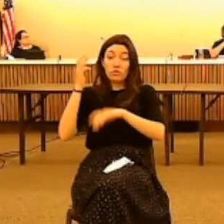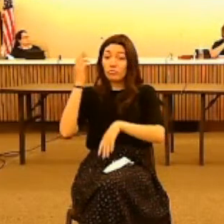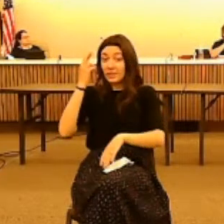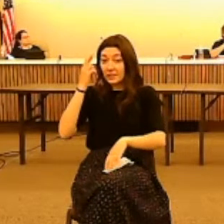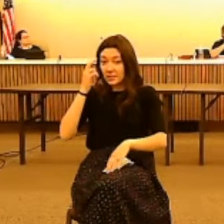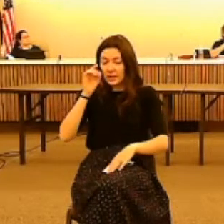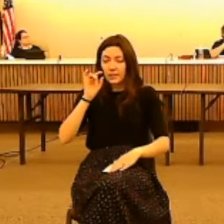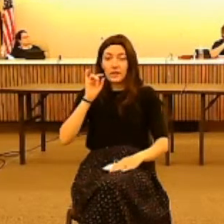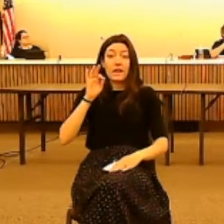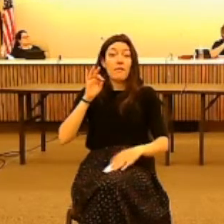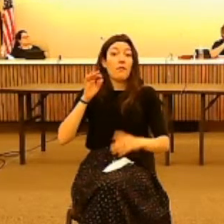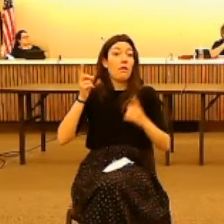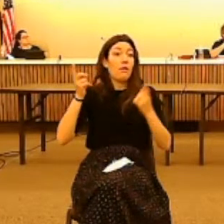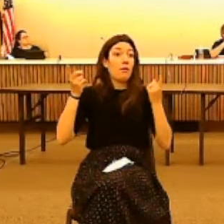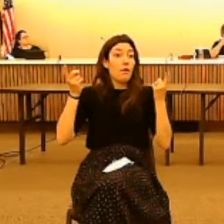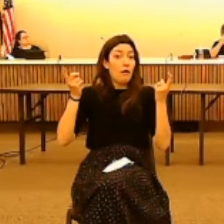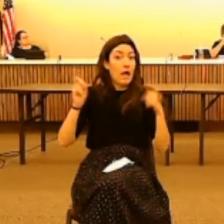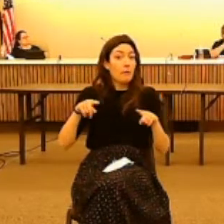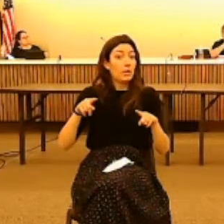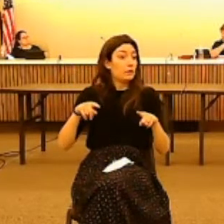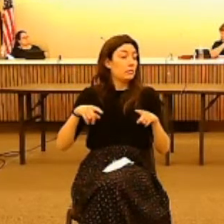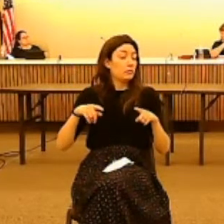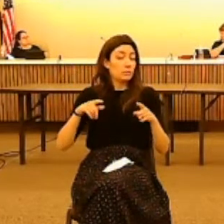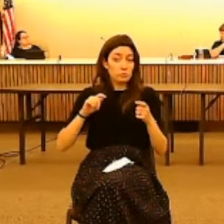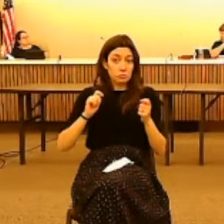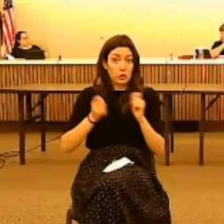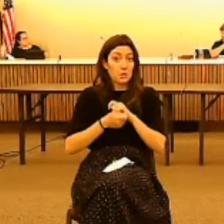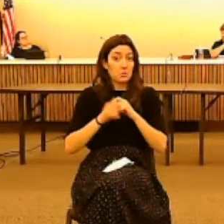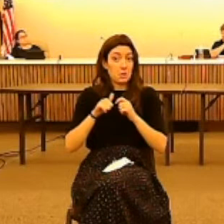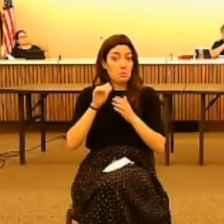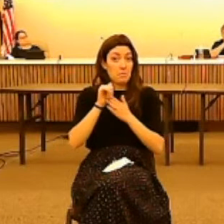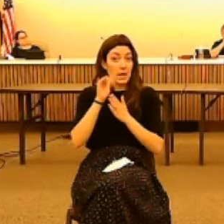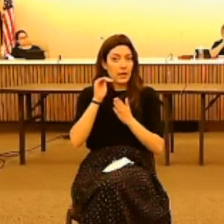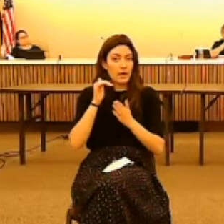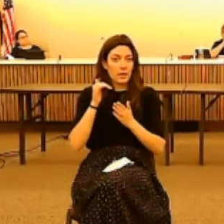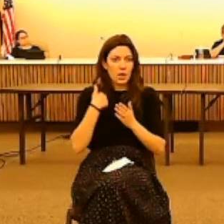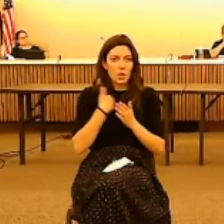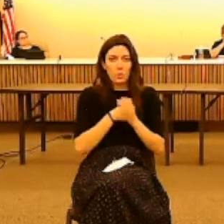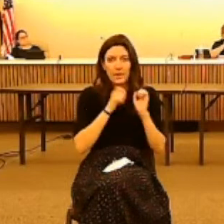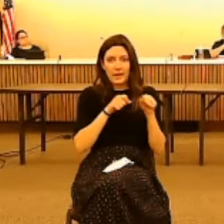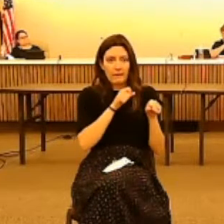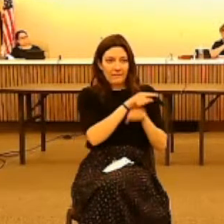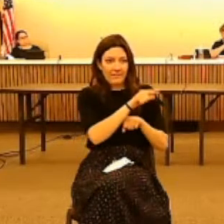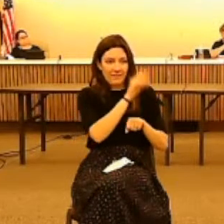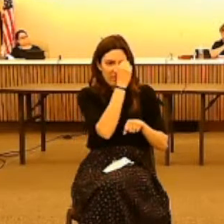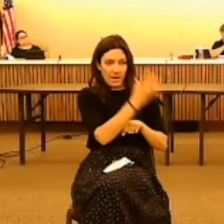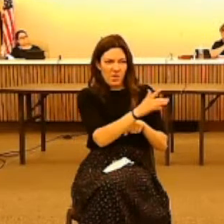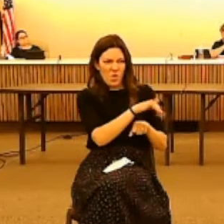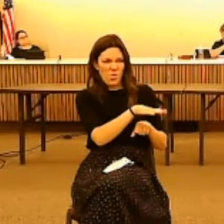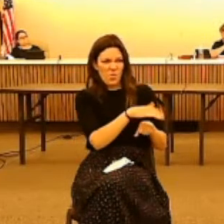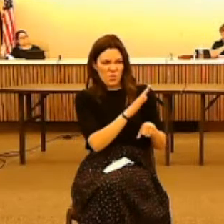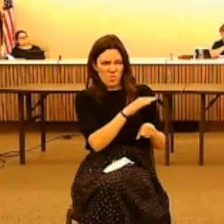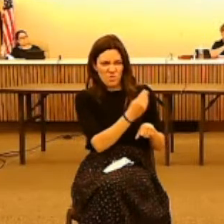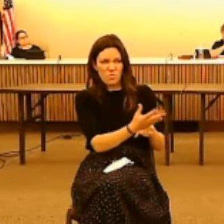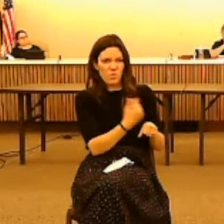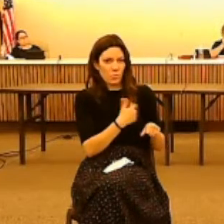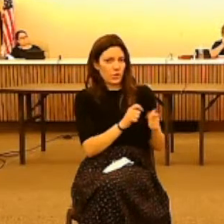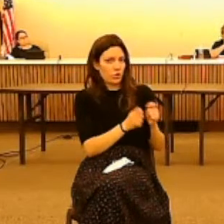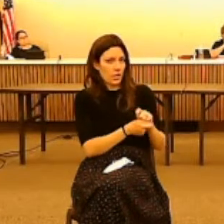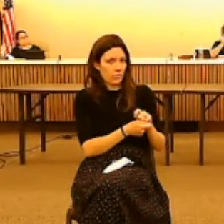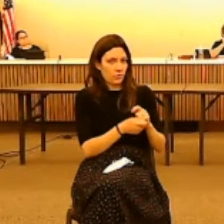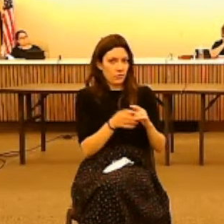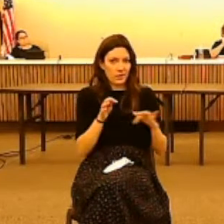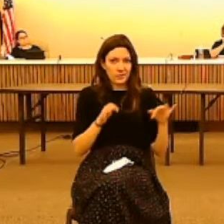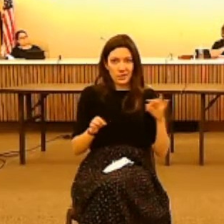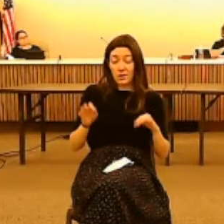need to notify all of our people who've grabbed the packet, we can. So this way, if over the next 30 days, we decide we